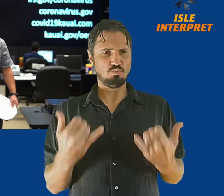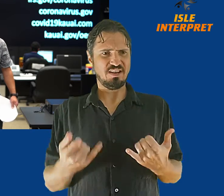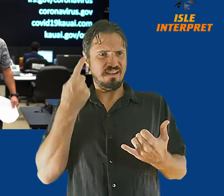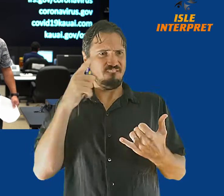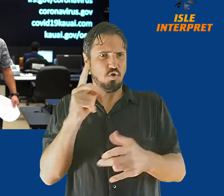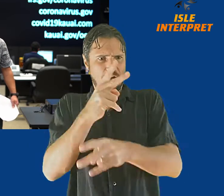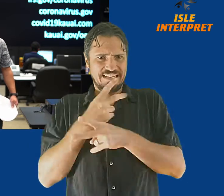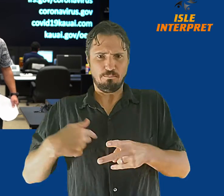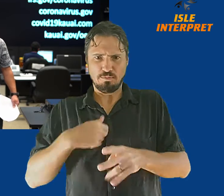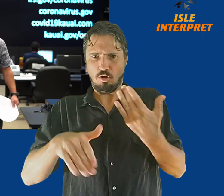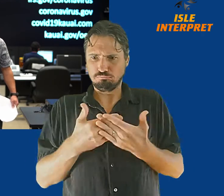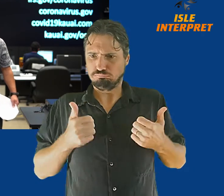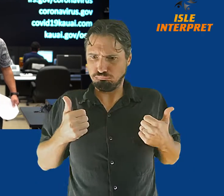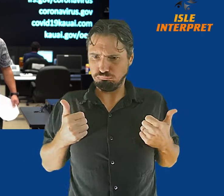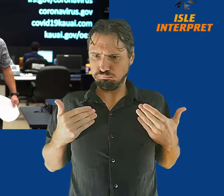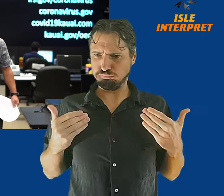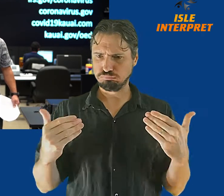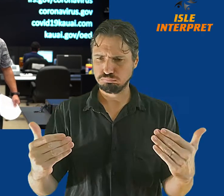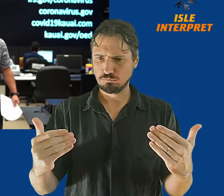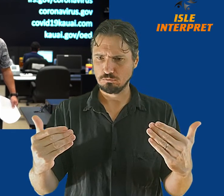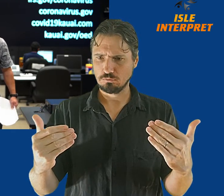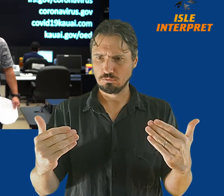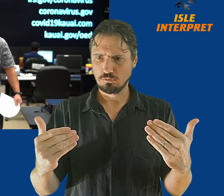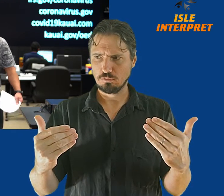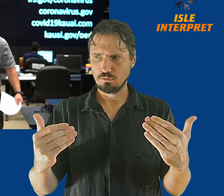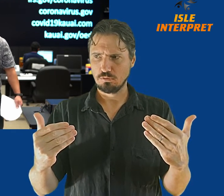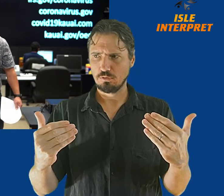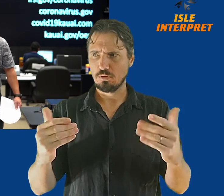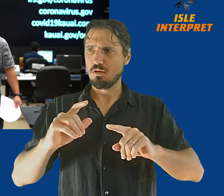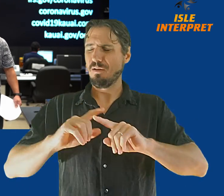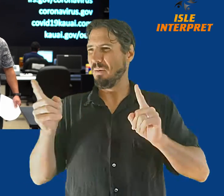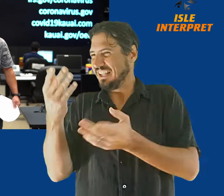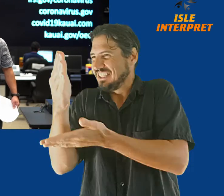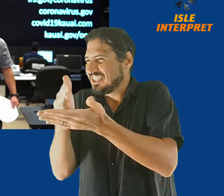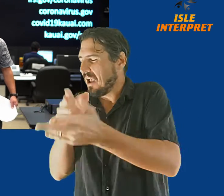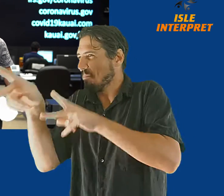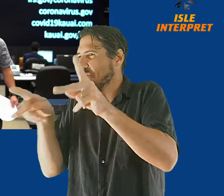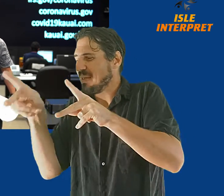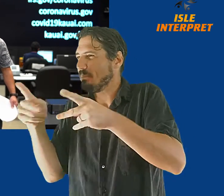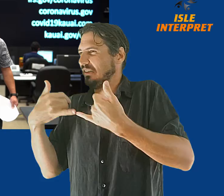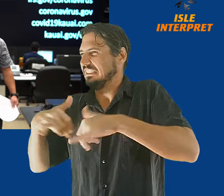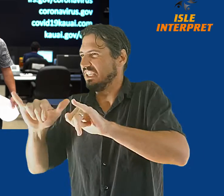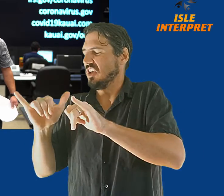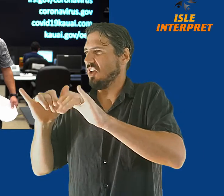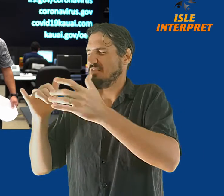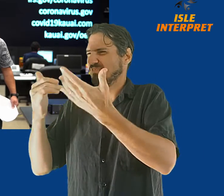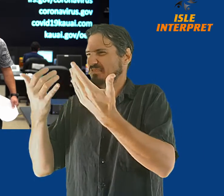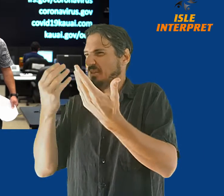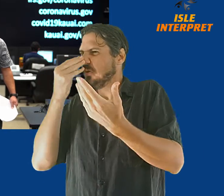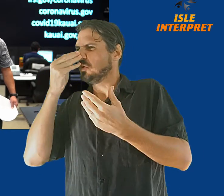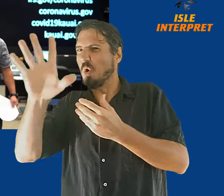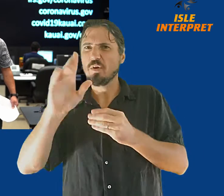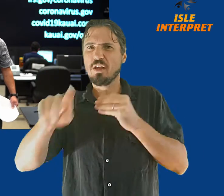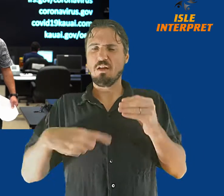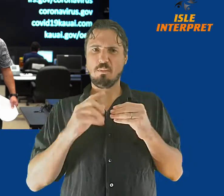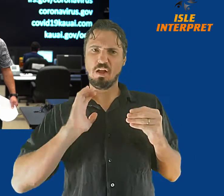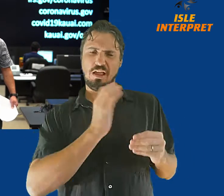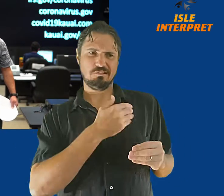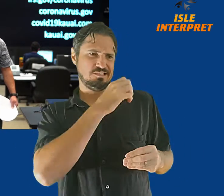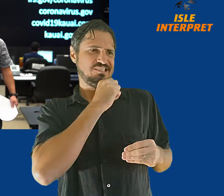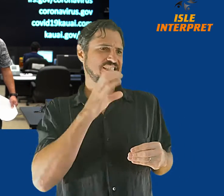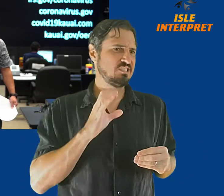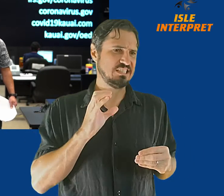the health and safety of our kupuna and those that are most vulnerable. There are still